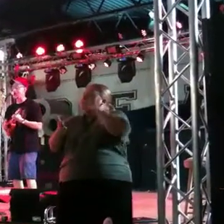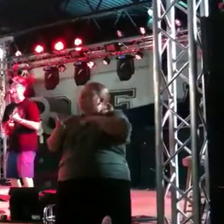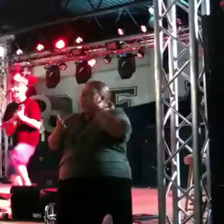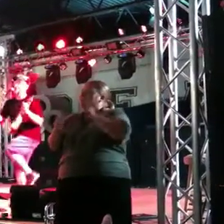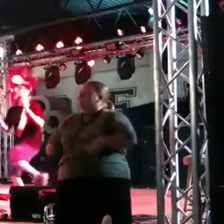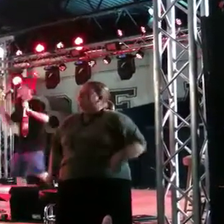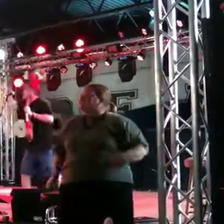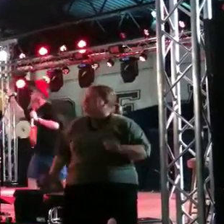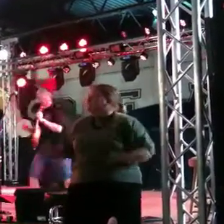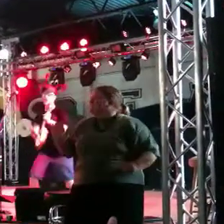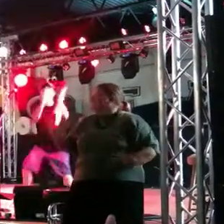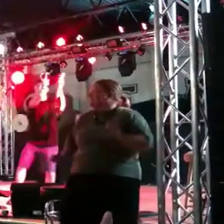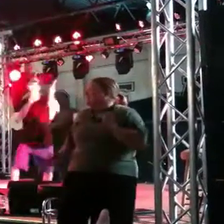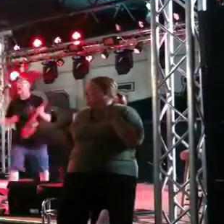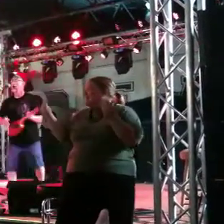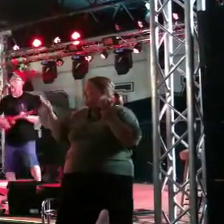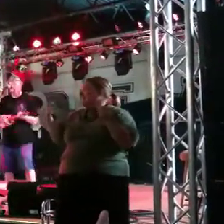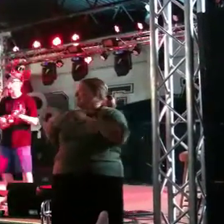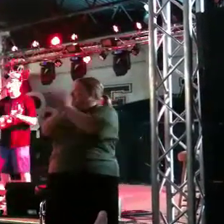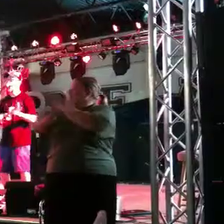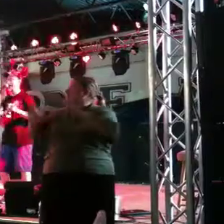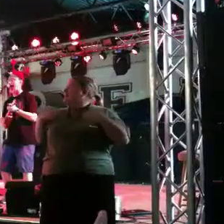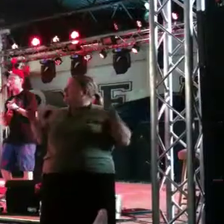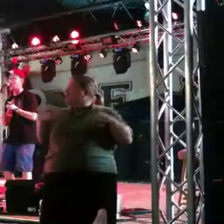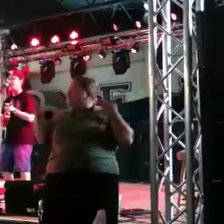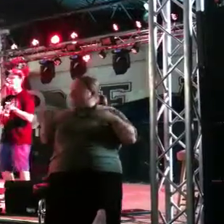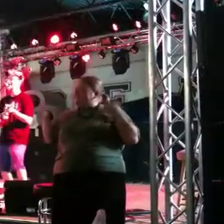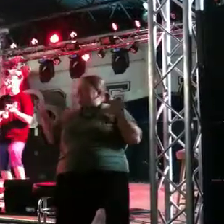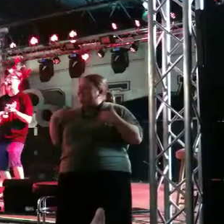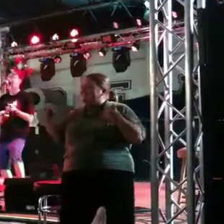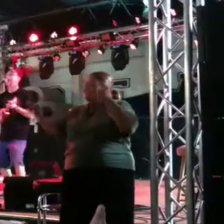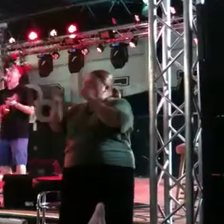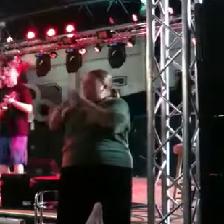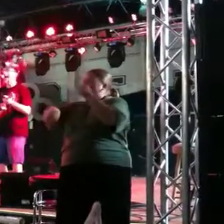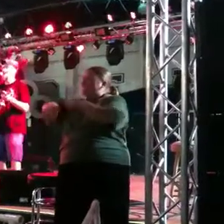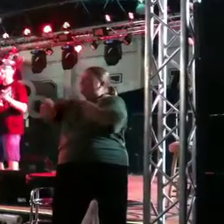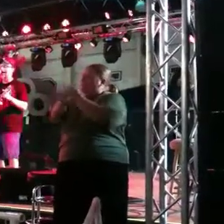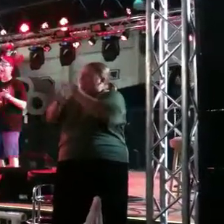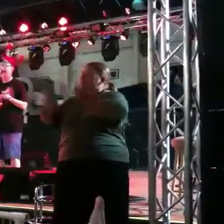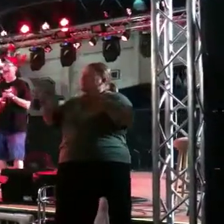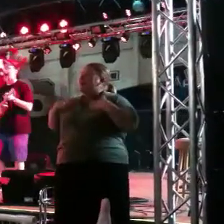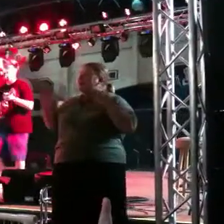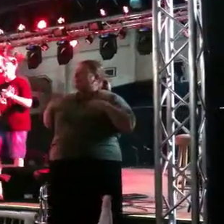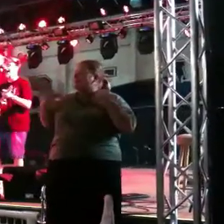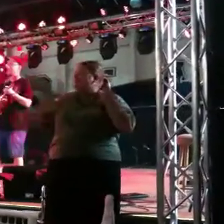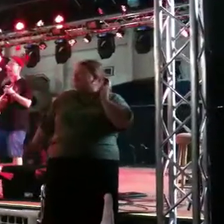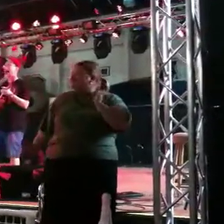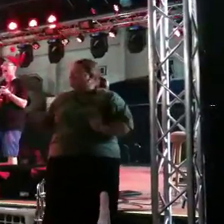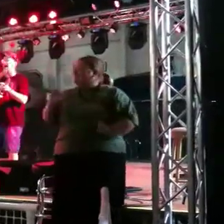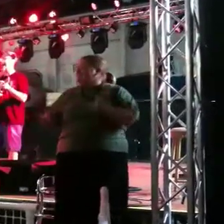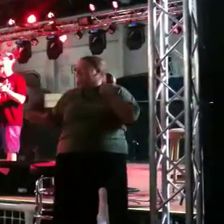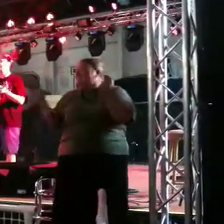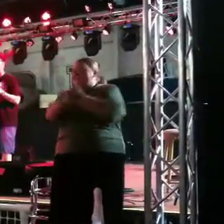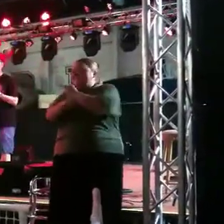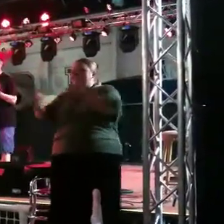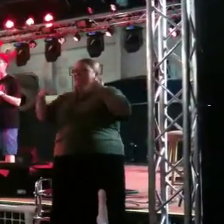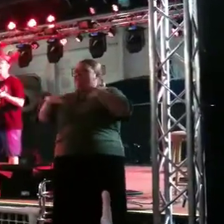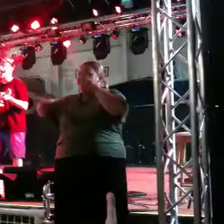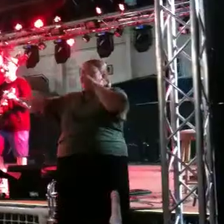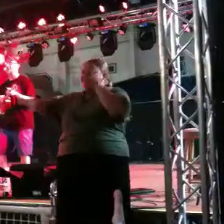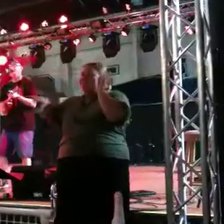Everybody do a dance. Come on and get happy one more time. Everybody get happy. Everybody get